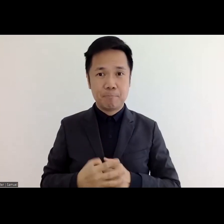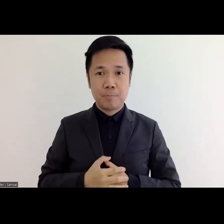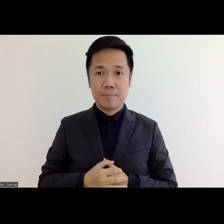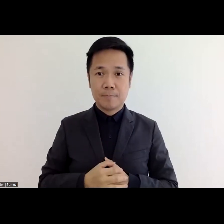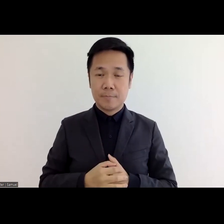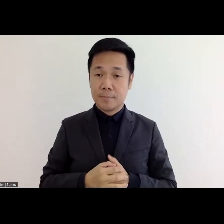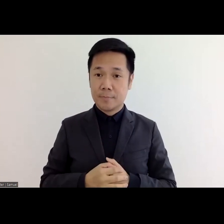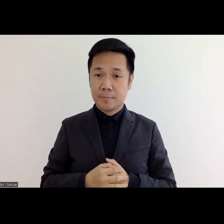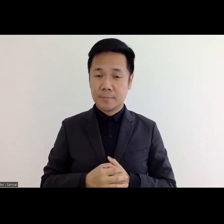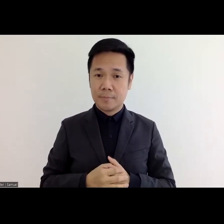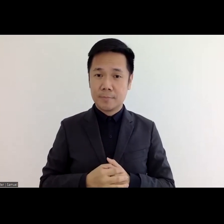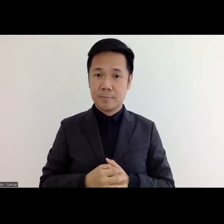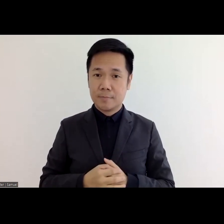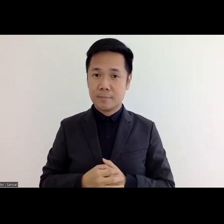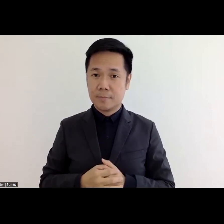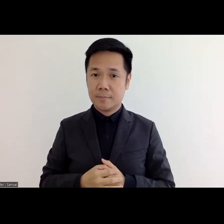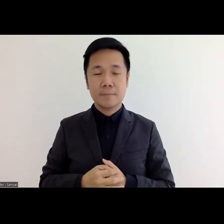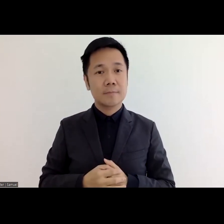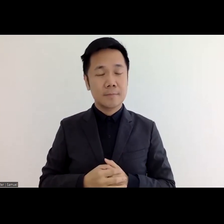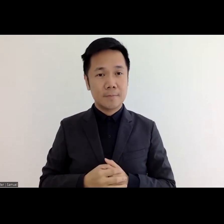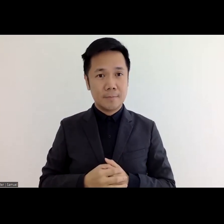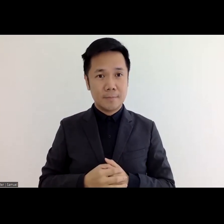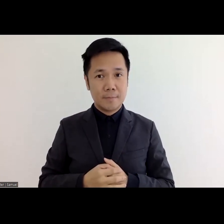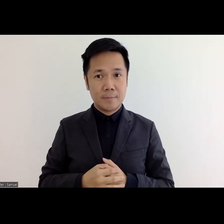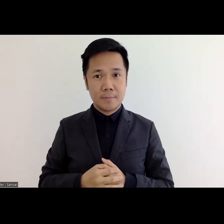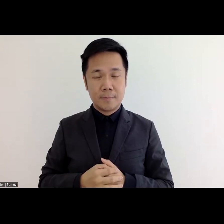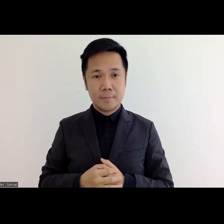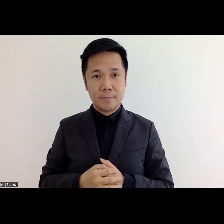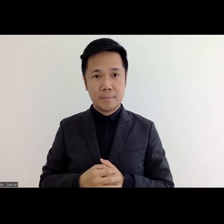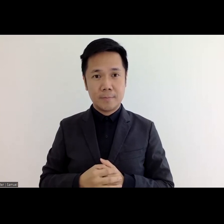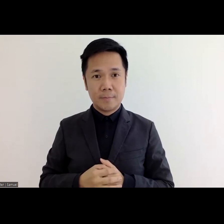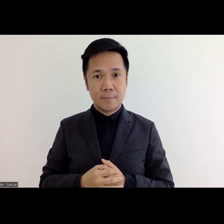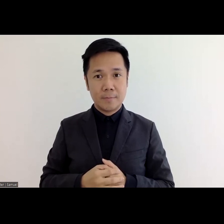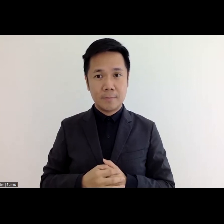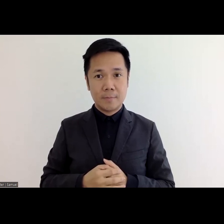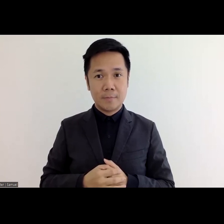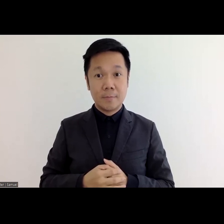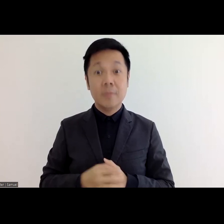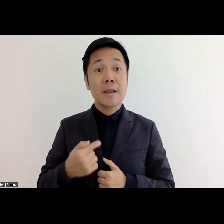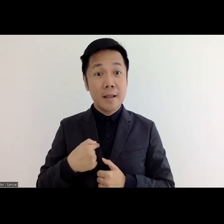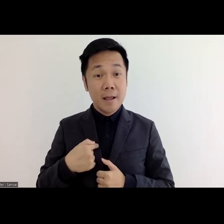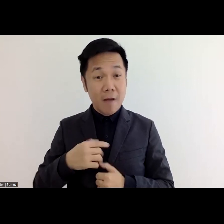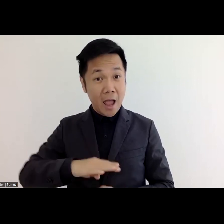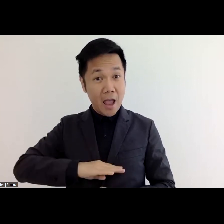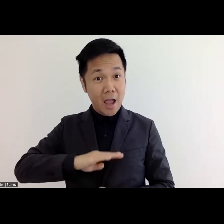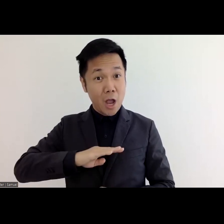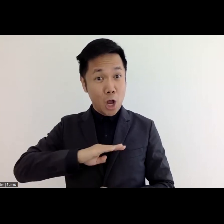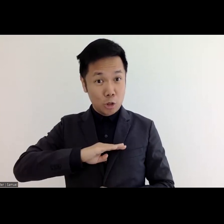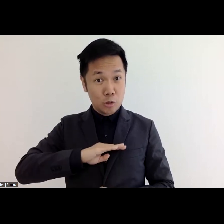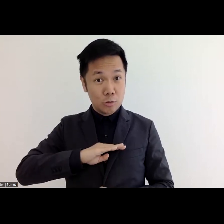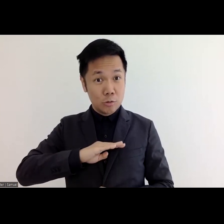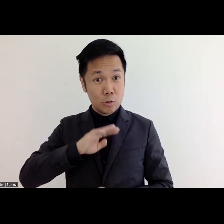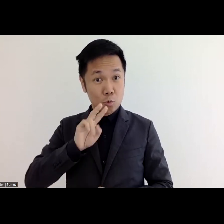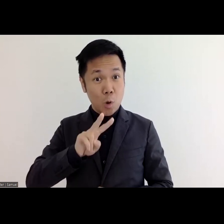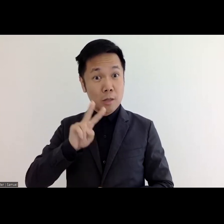if I were a man of 22, when I was a